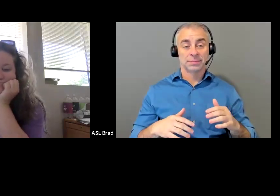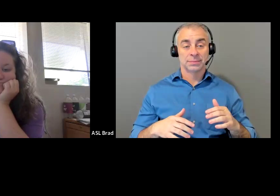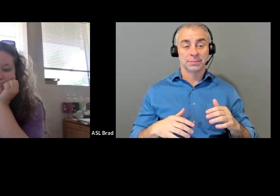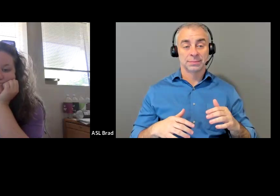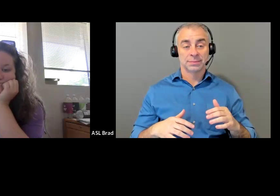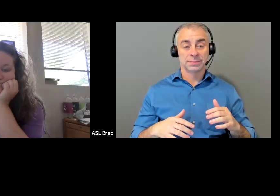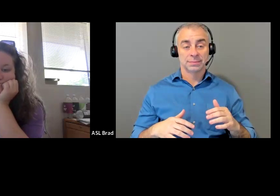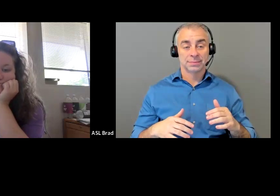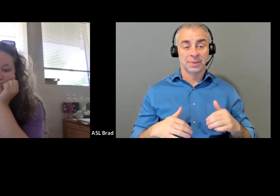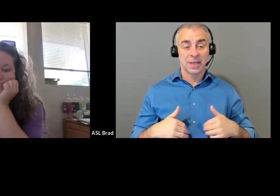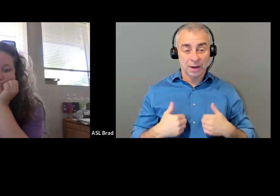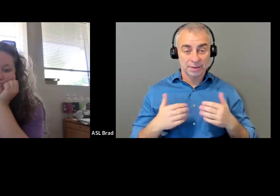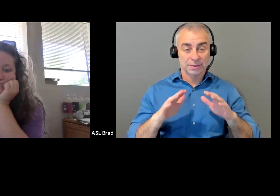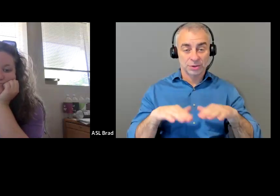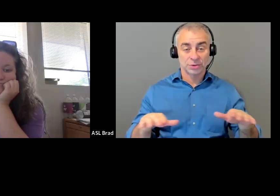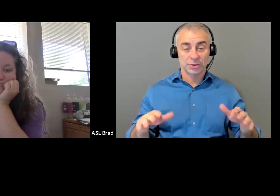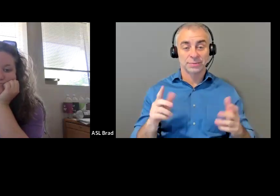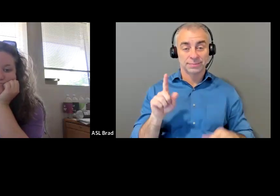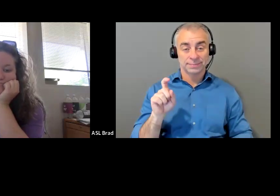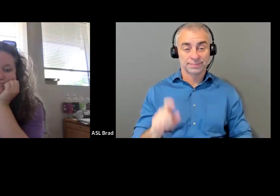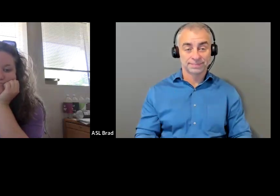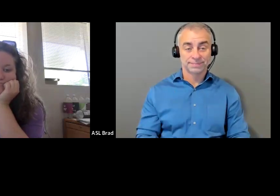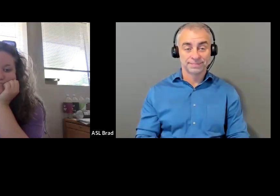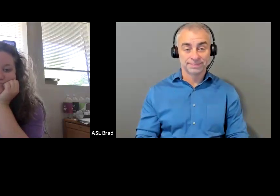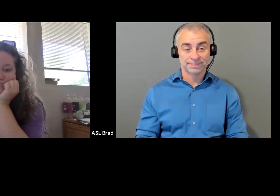youth age range?